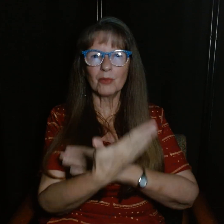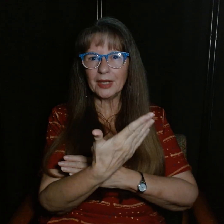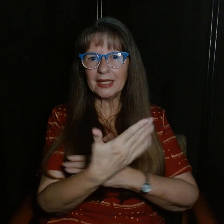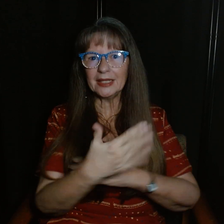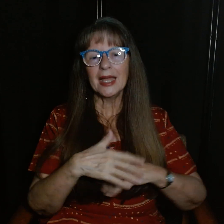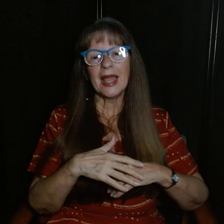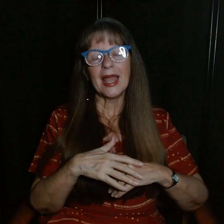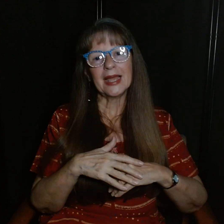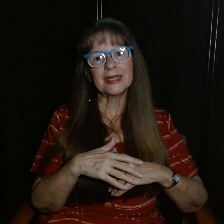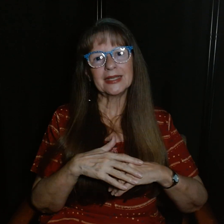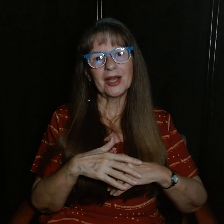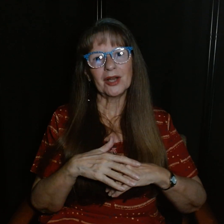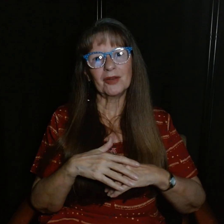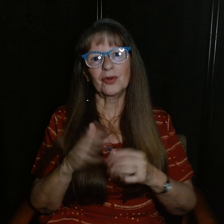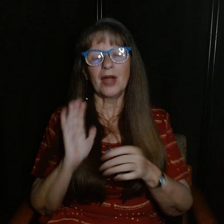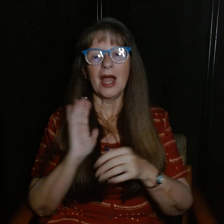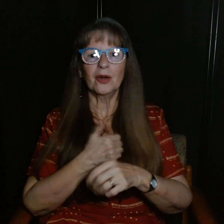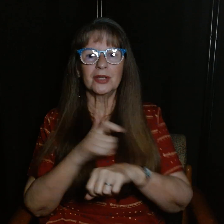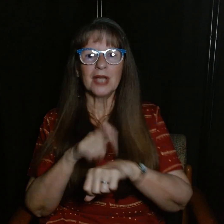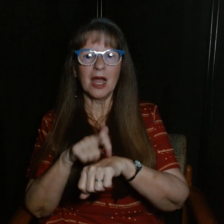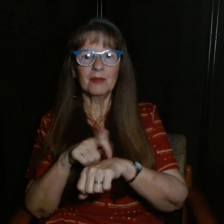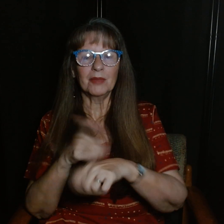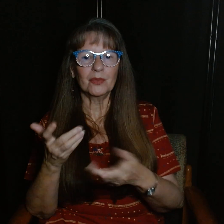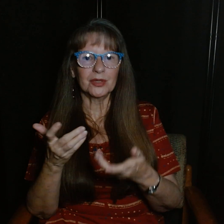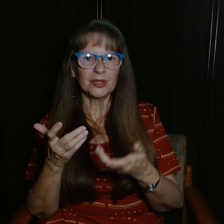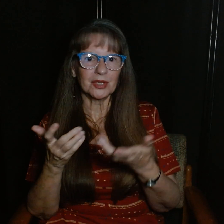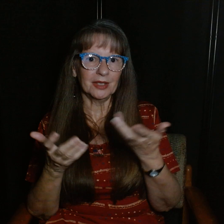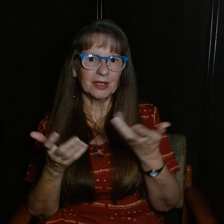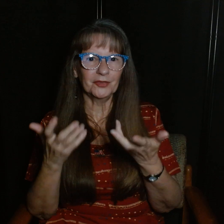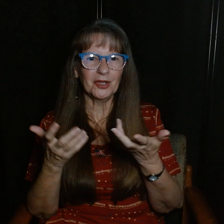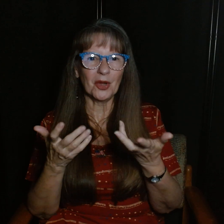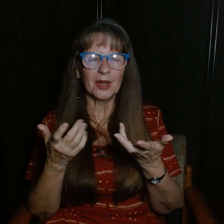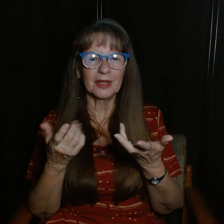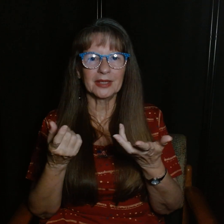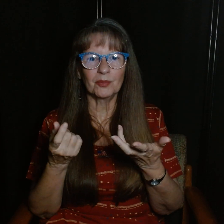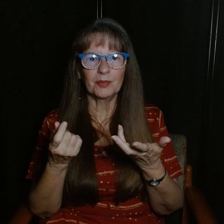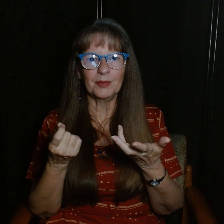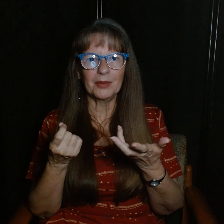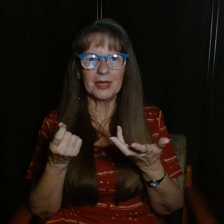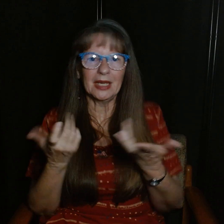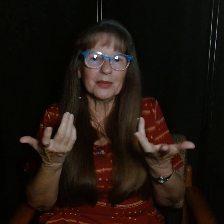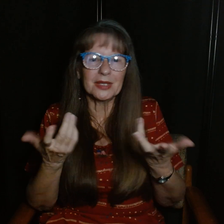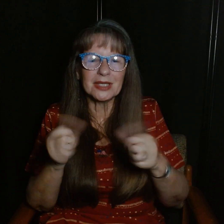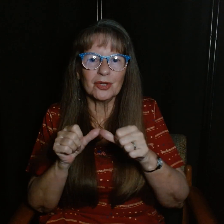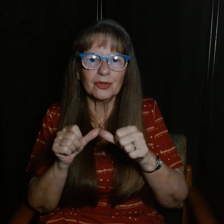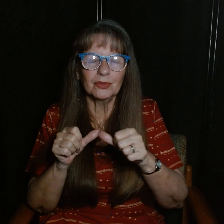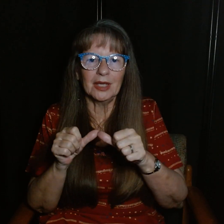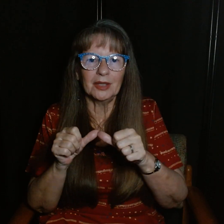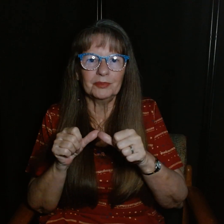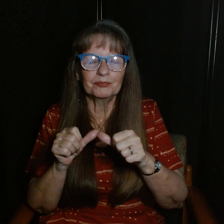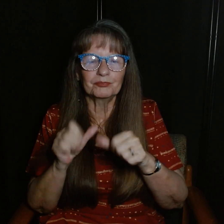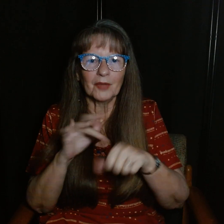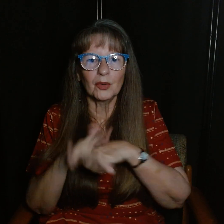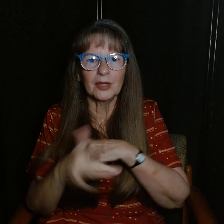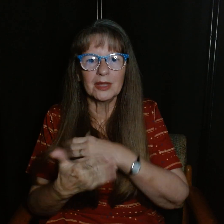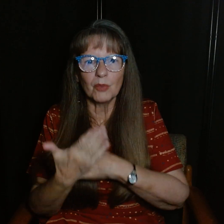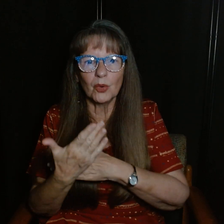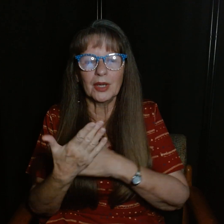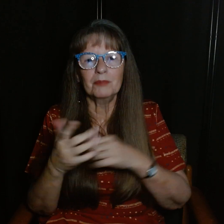morning, and for our time, it was a little. It was still early in the morning,